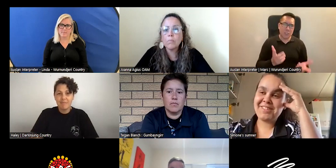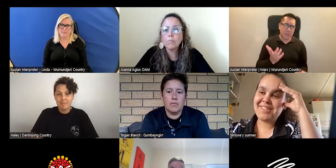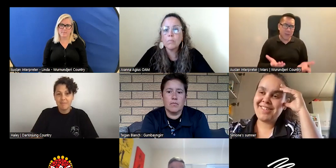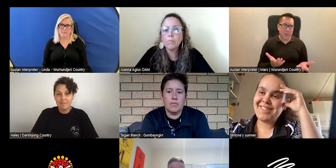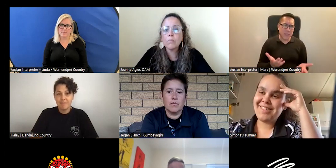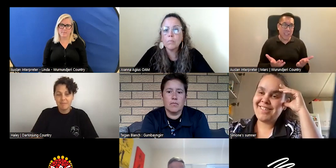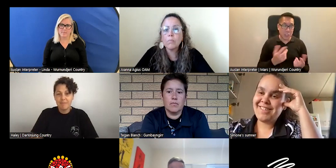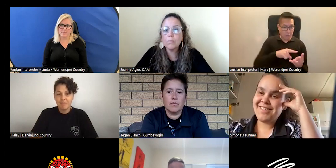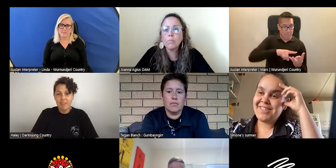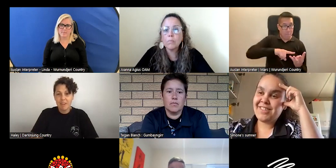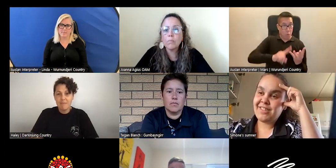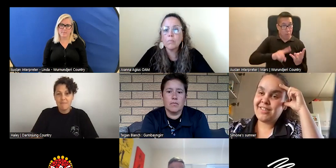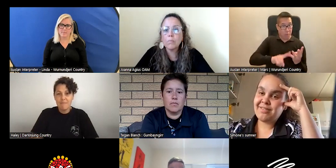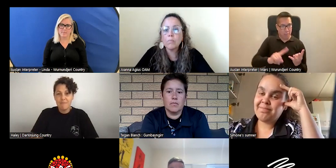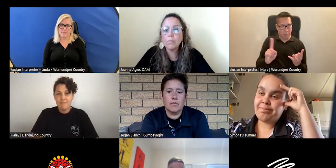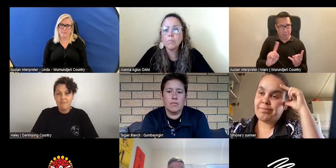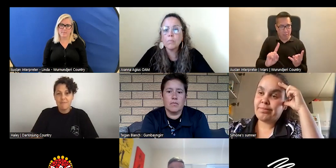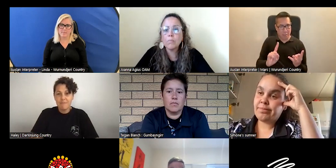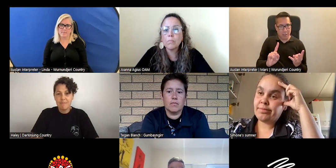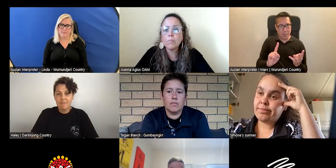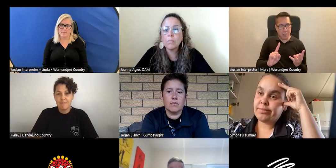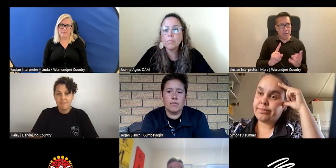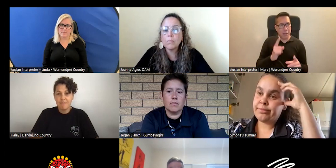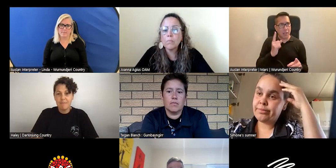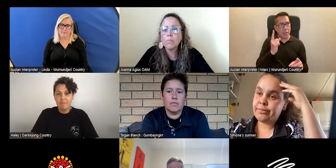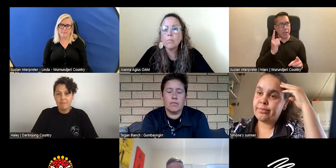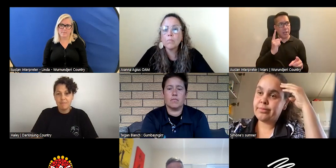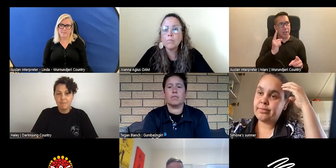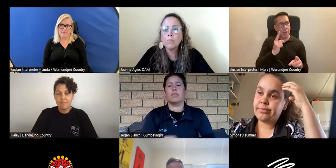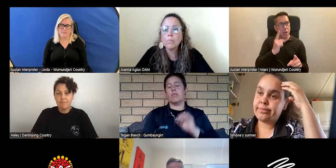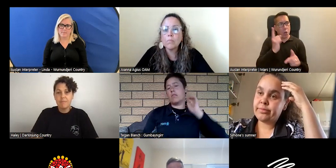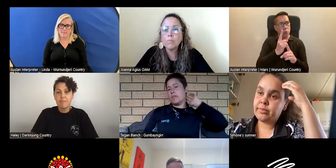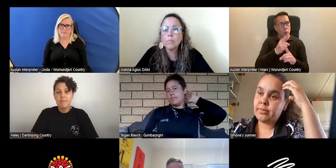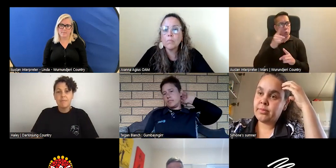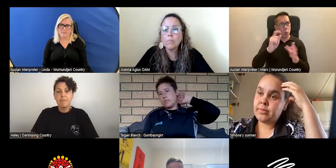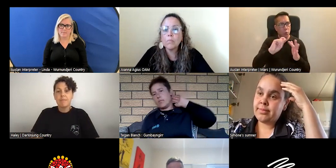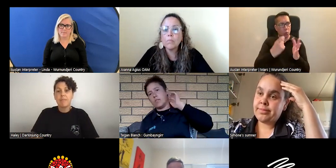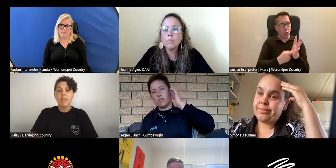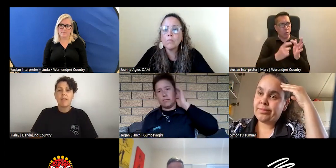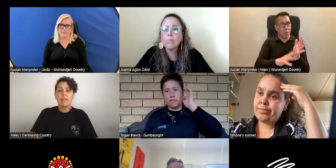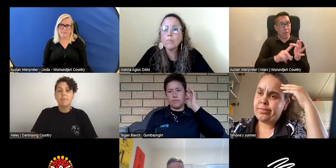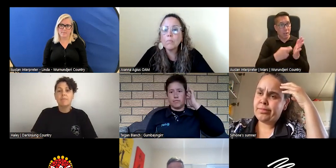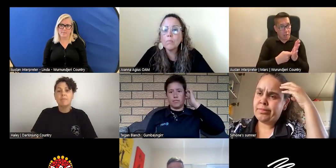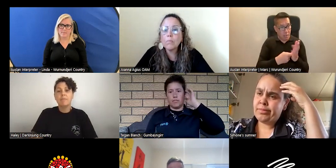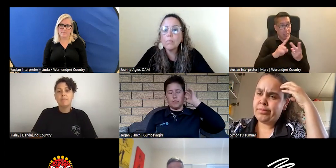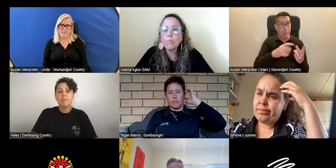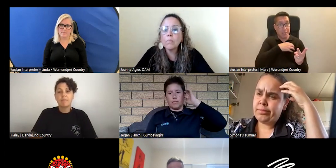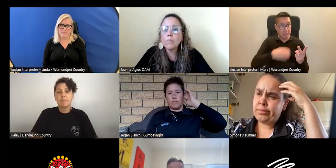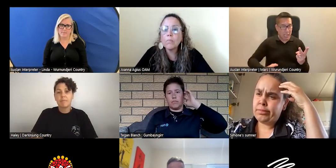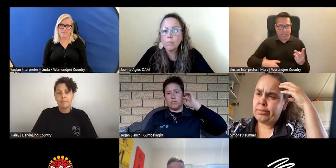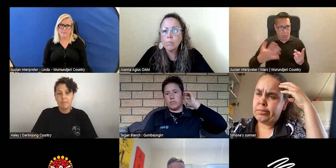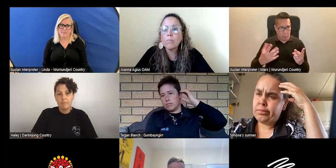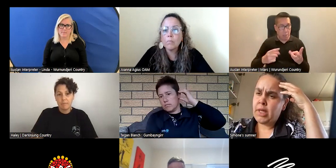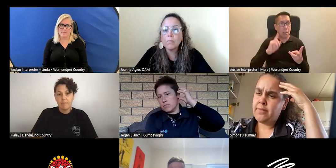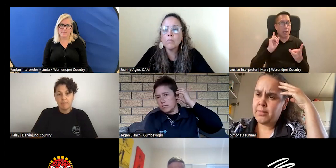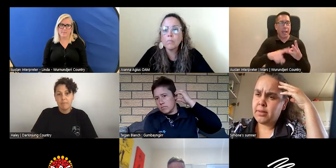So then the fourth one is to speak to the Premier, any minister, and any